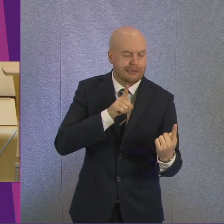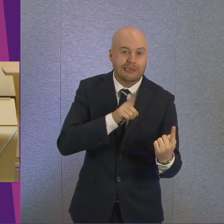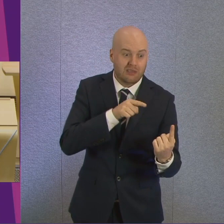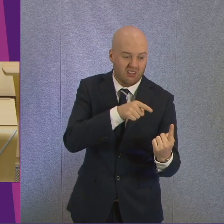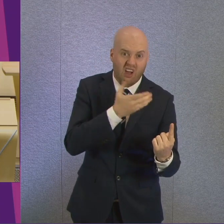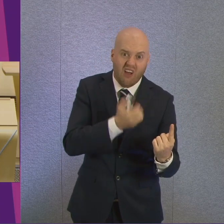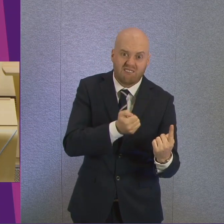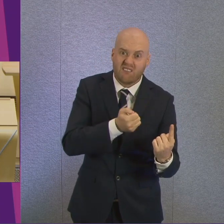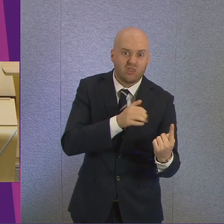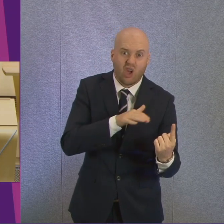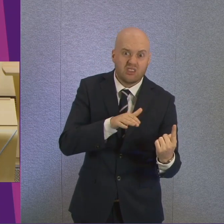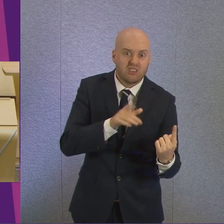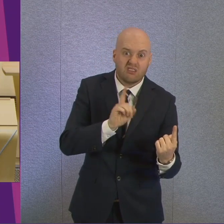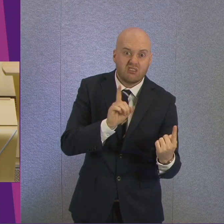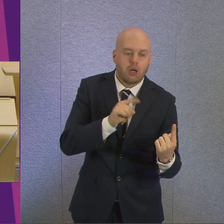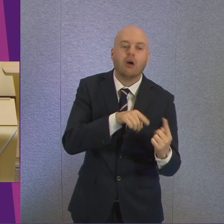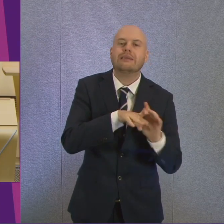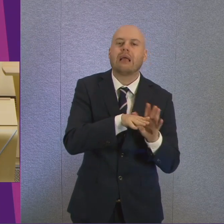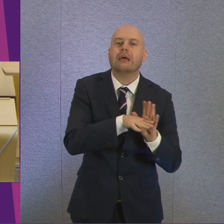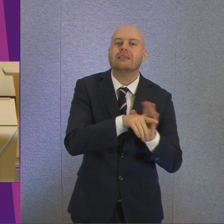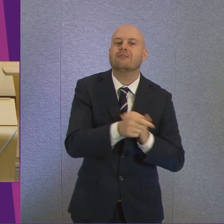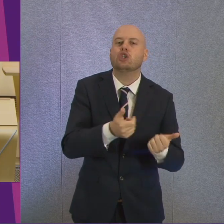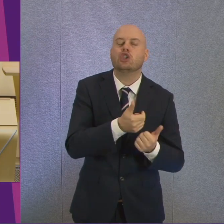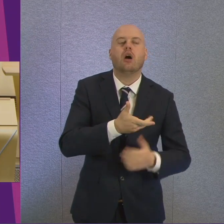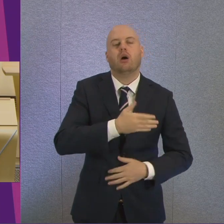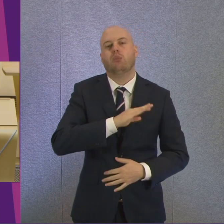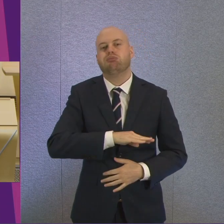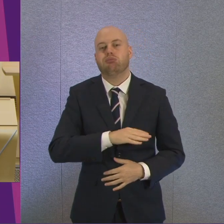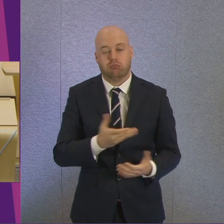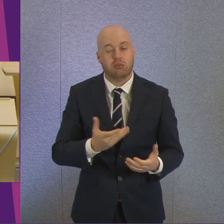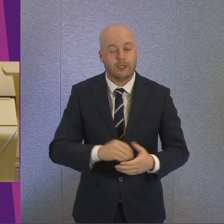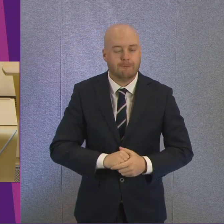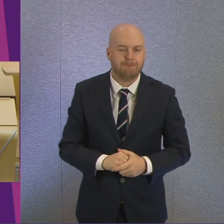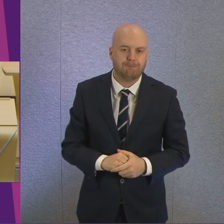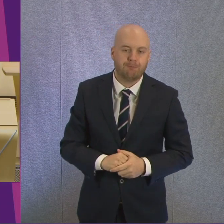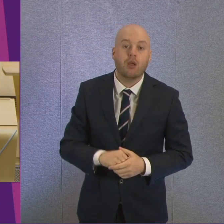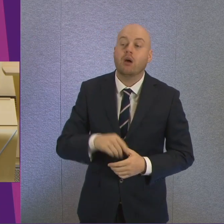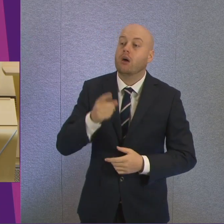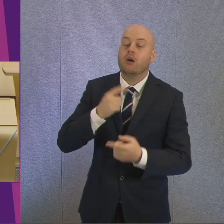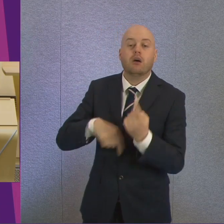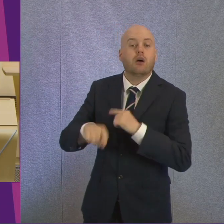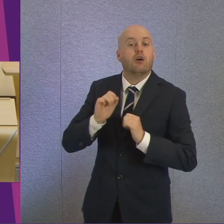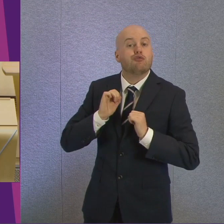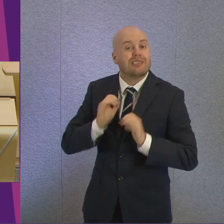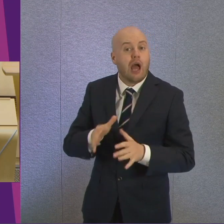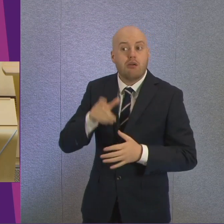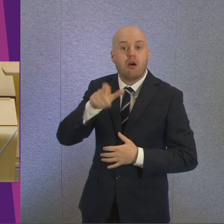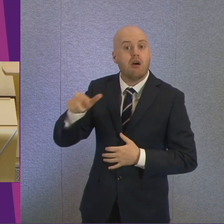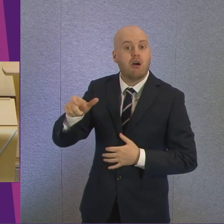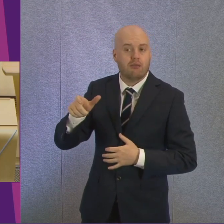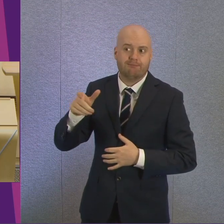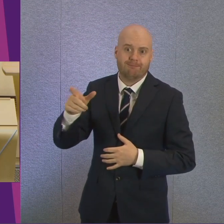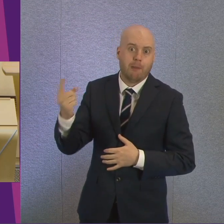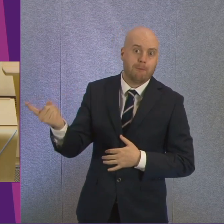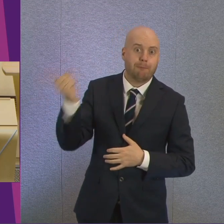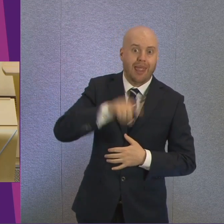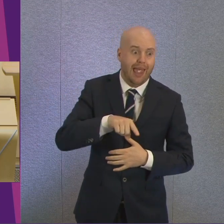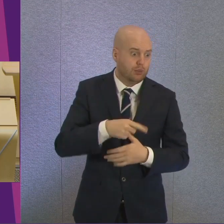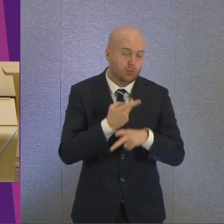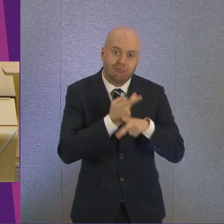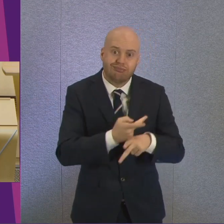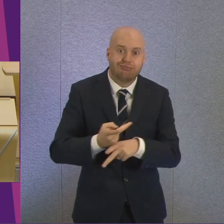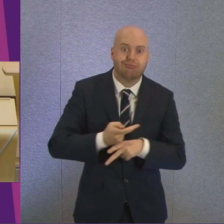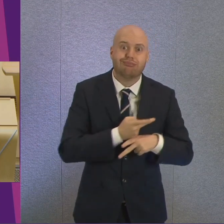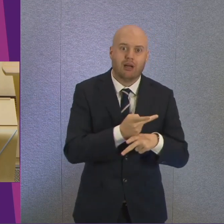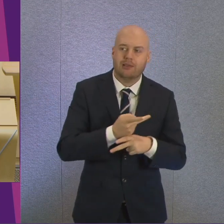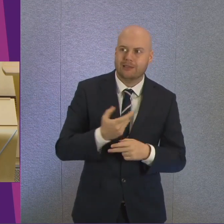students and social retirees and returners into the system as quickly as possible, and we're now supporting care homes to recruit